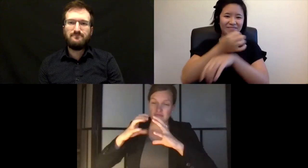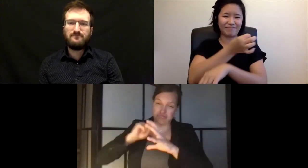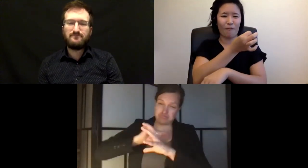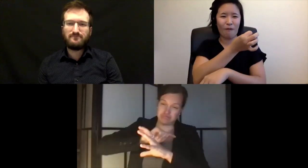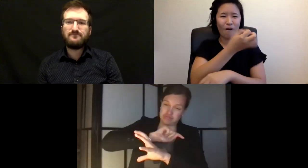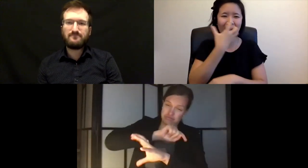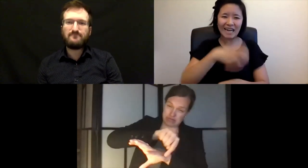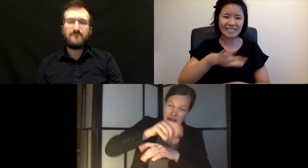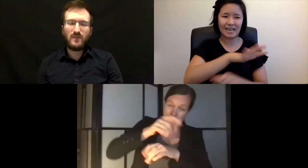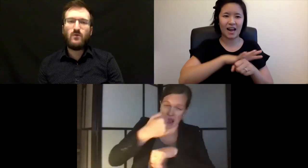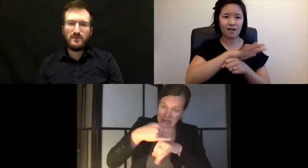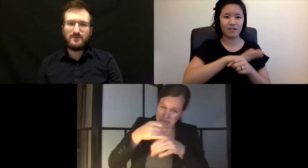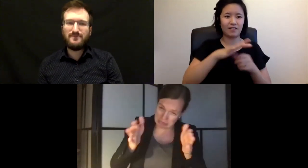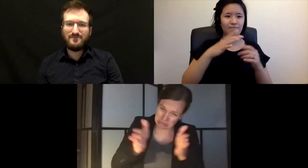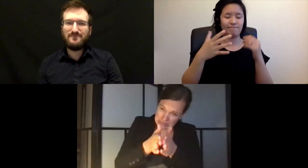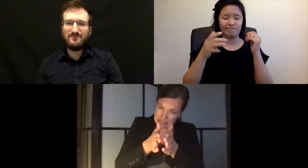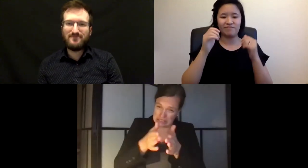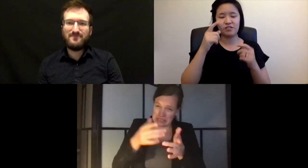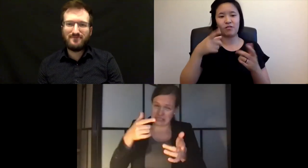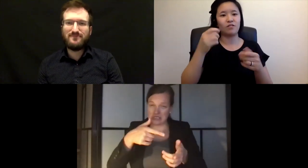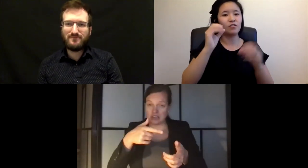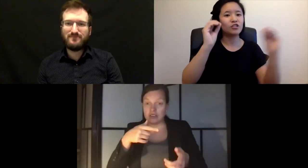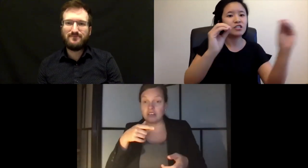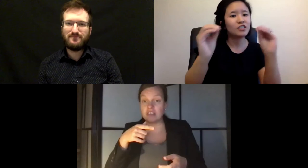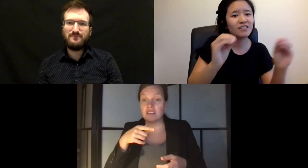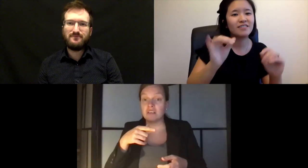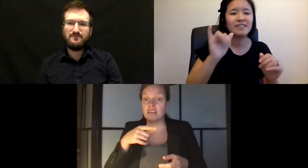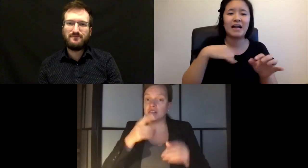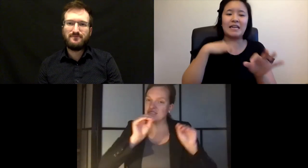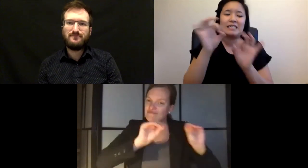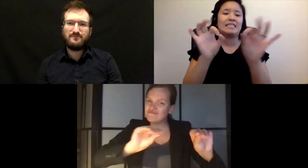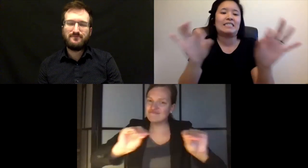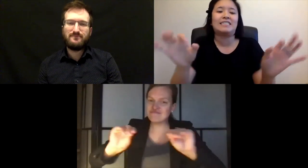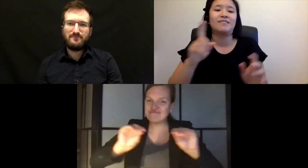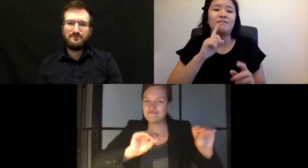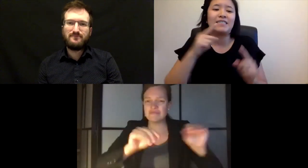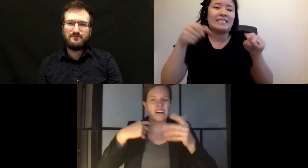I can't remember. It's a tiny little island on the other side of the world.